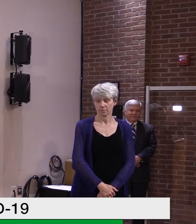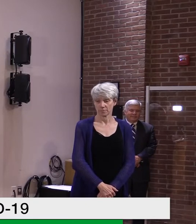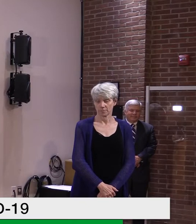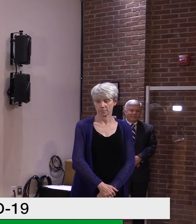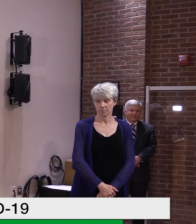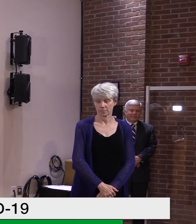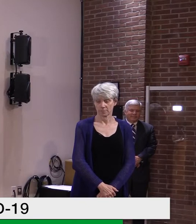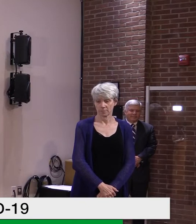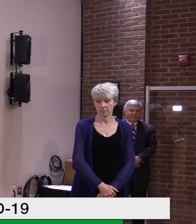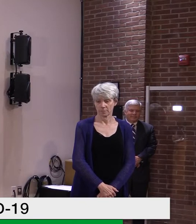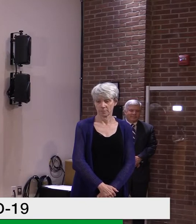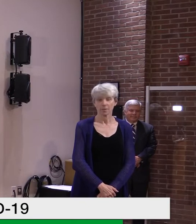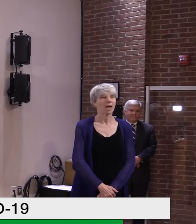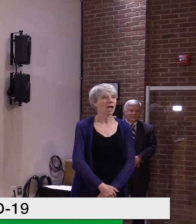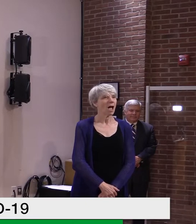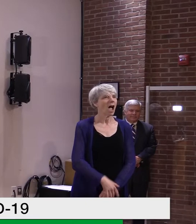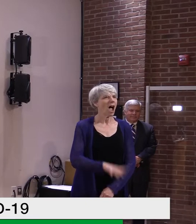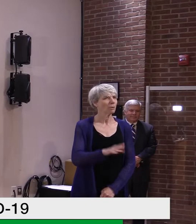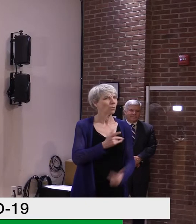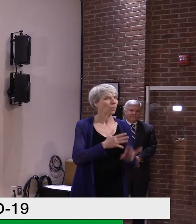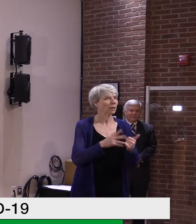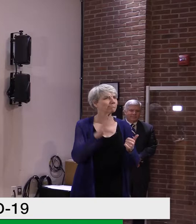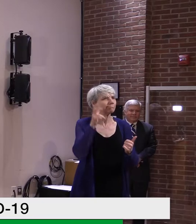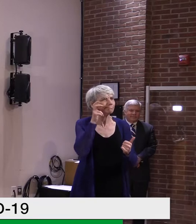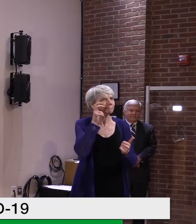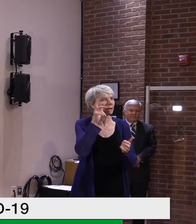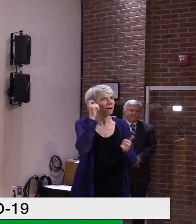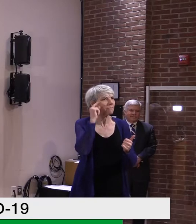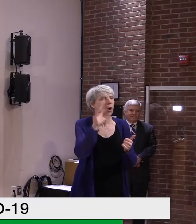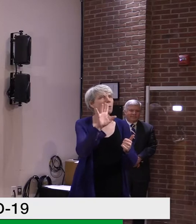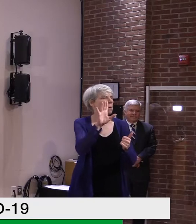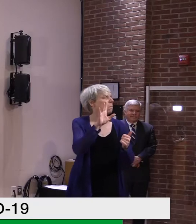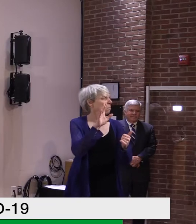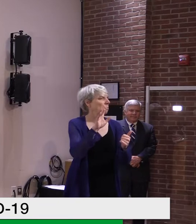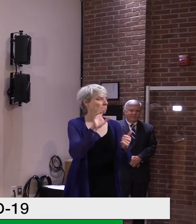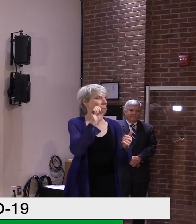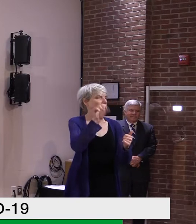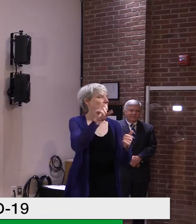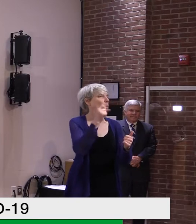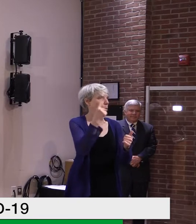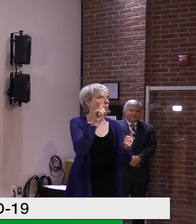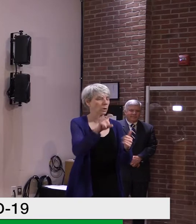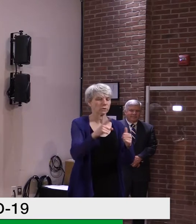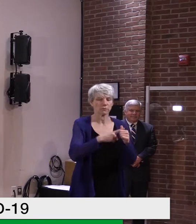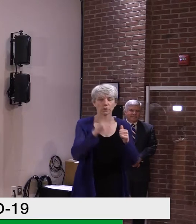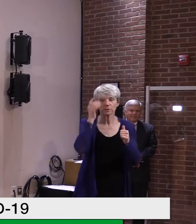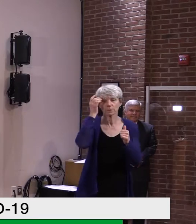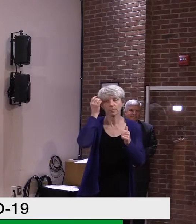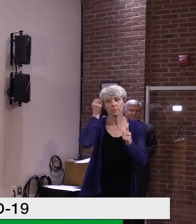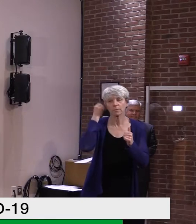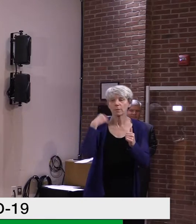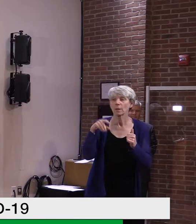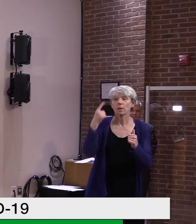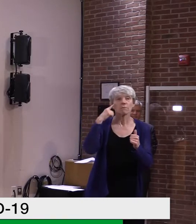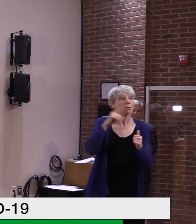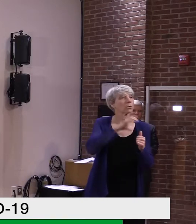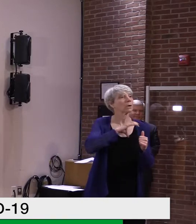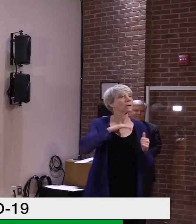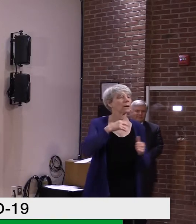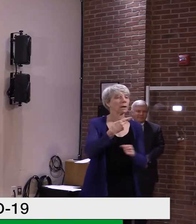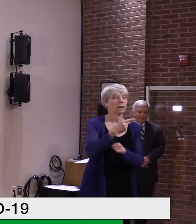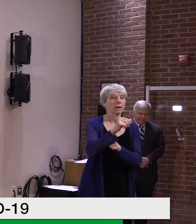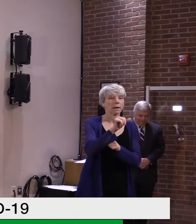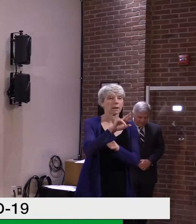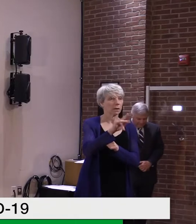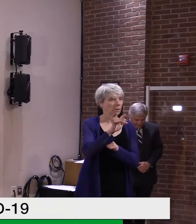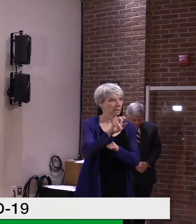Hi, I'll be interested to hear what the governor says when he comes back too, but I have another question. I think this is for Commissioner Harrington. And I'm curious,